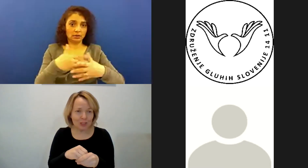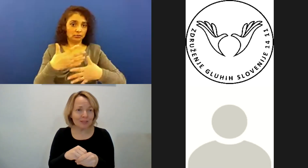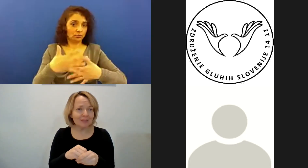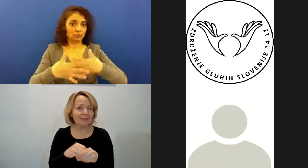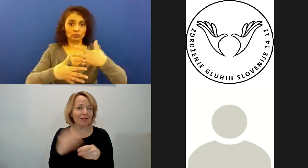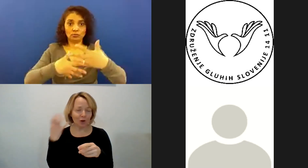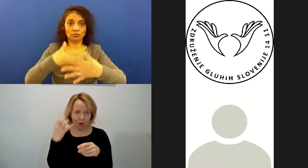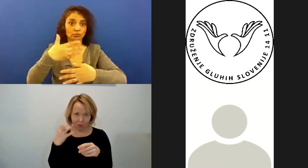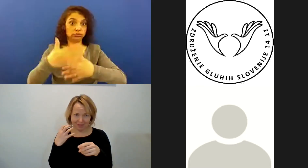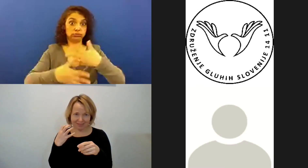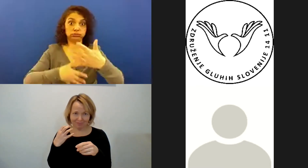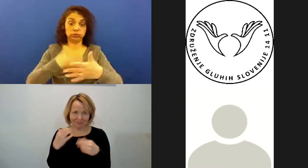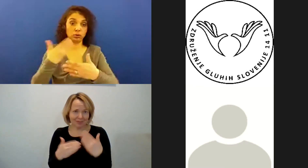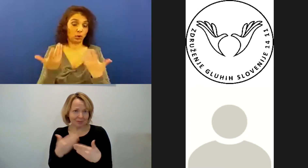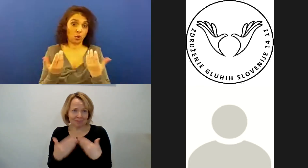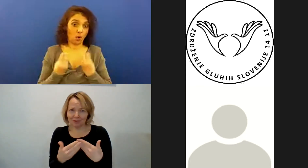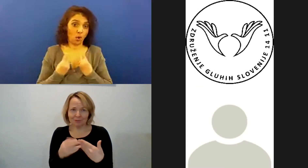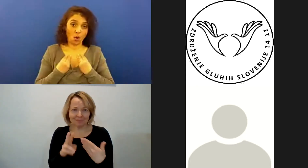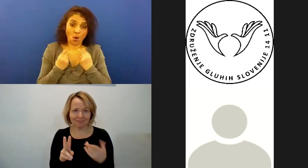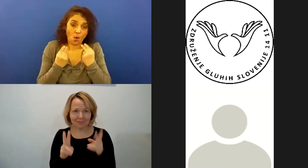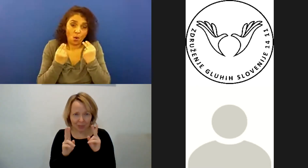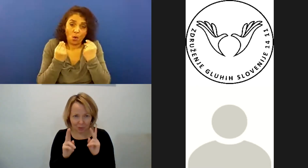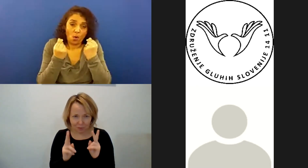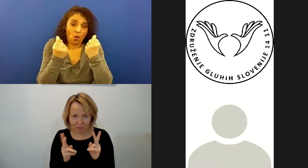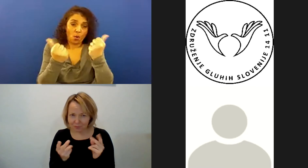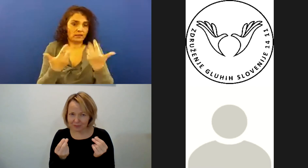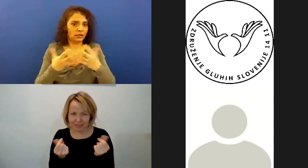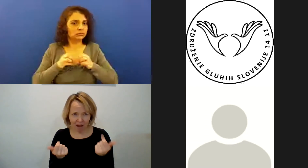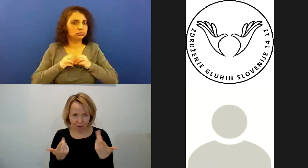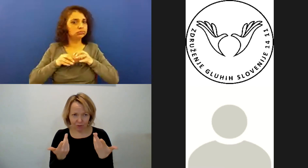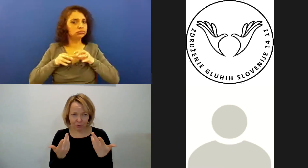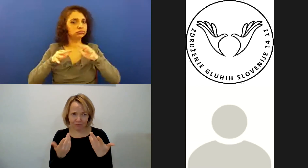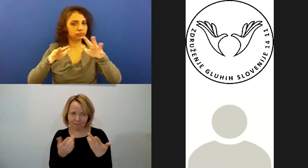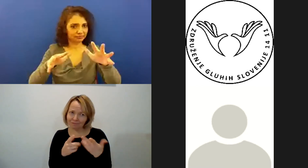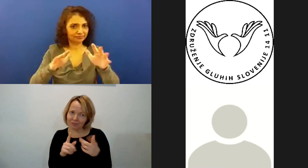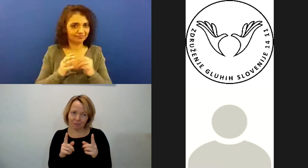I saw deaf Roma being integrated in Dutch culture.